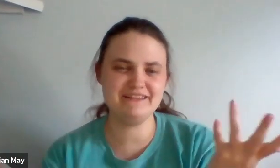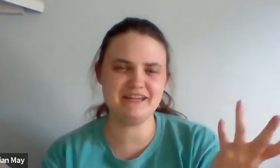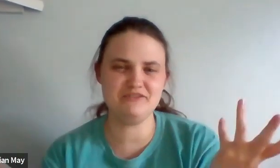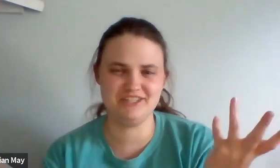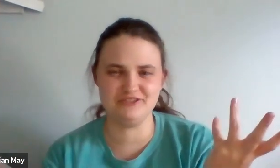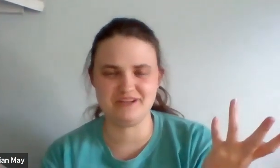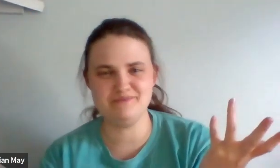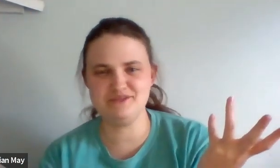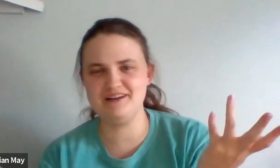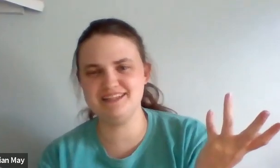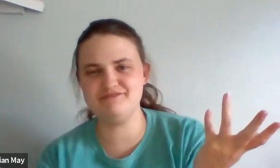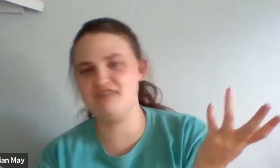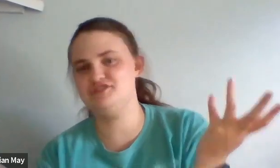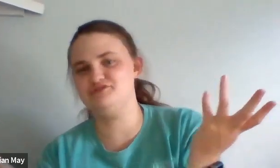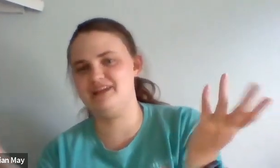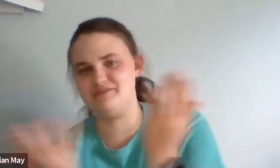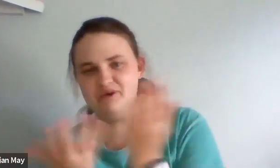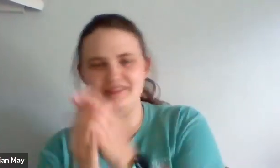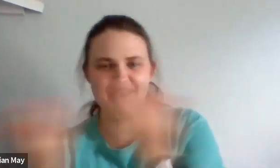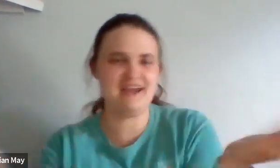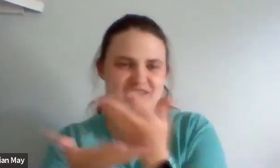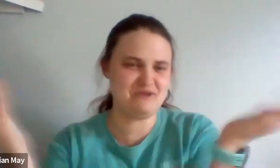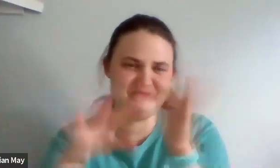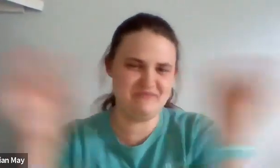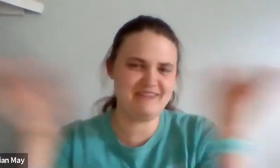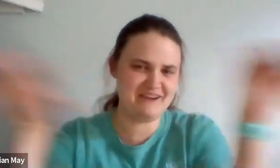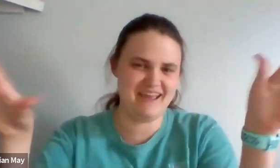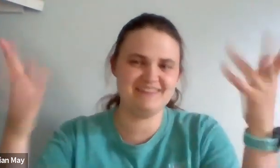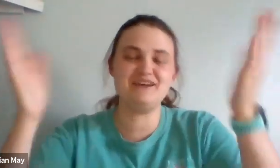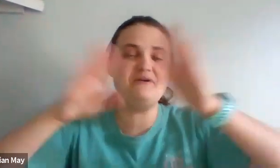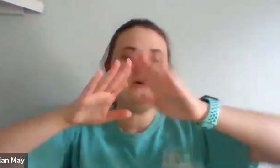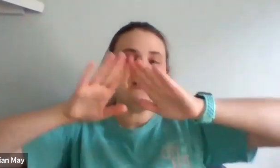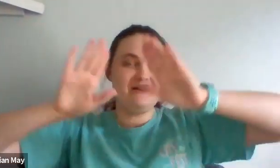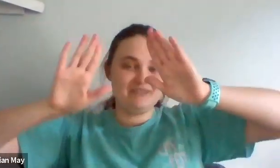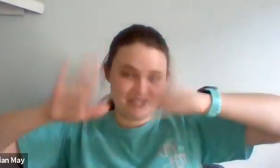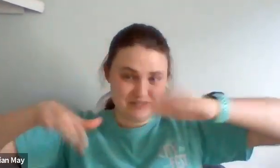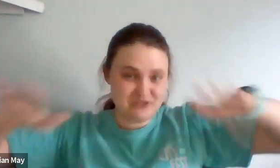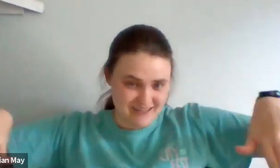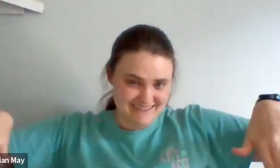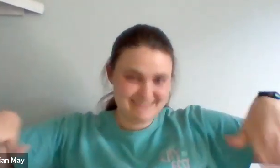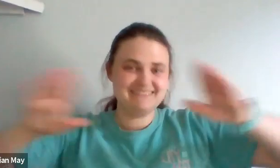assigned grandchildren. I'm too young to even have children at the moment. Like, I think we're not there yet. So children.